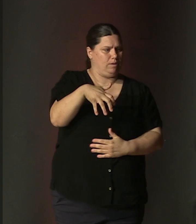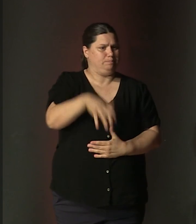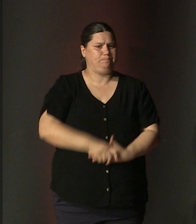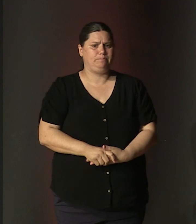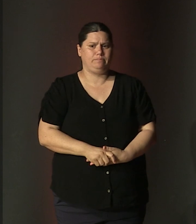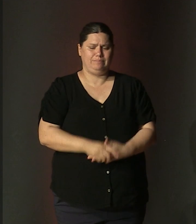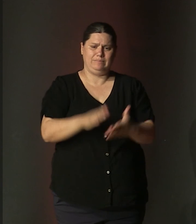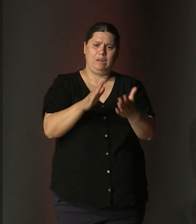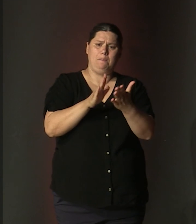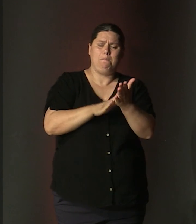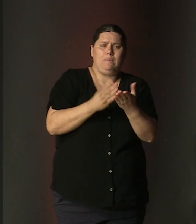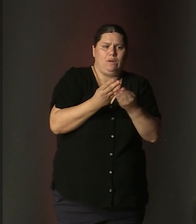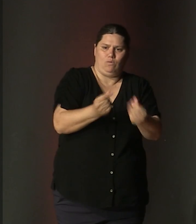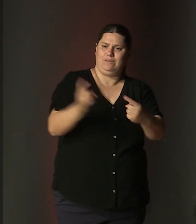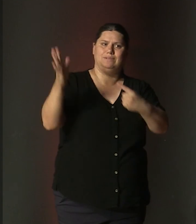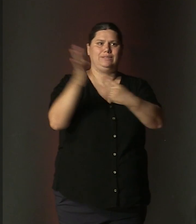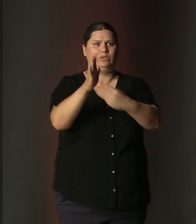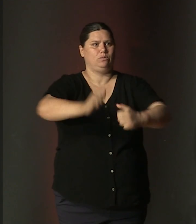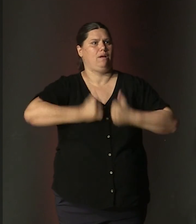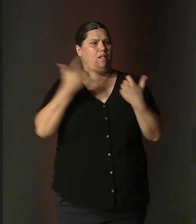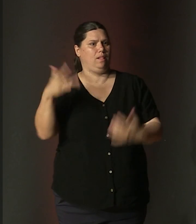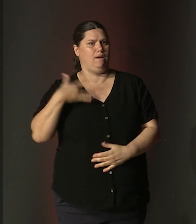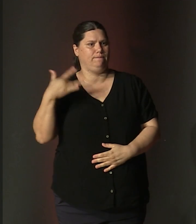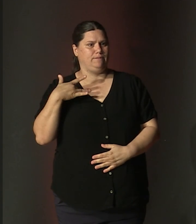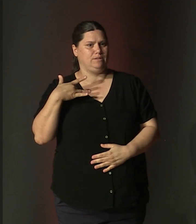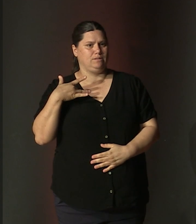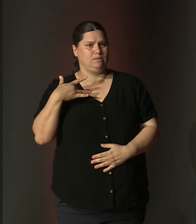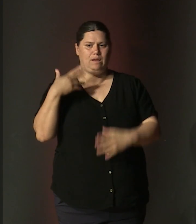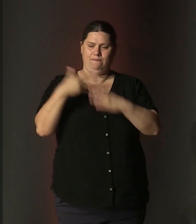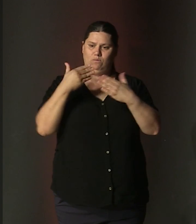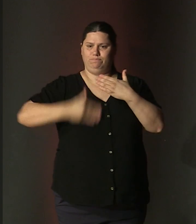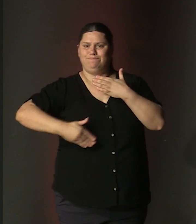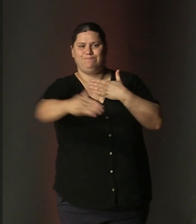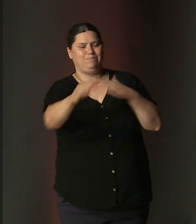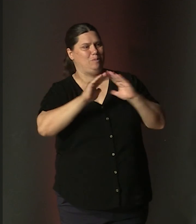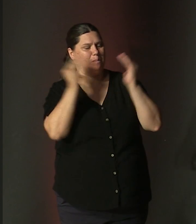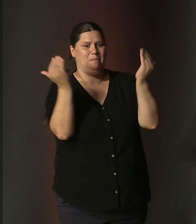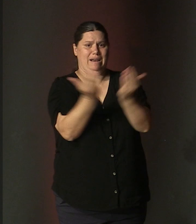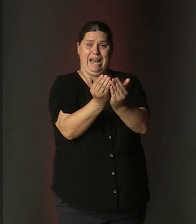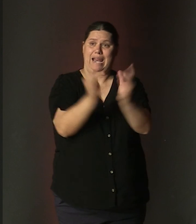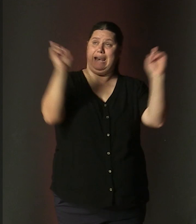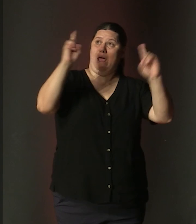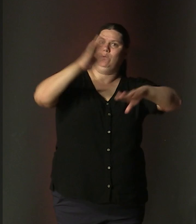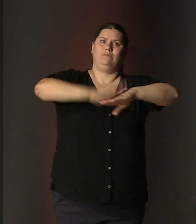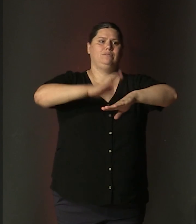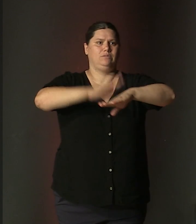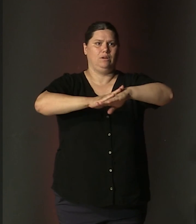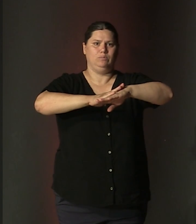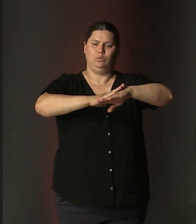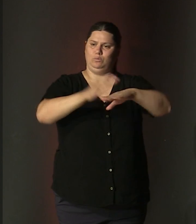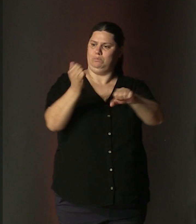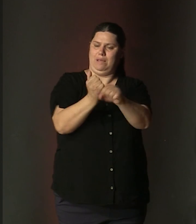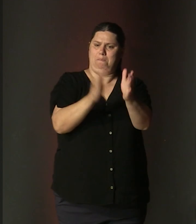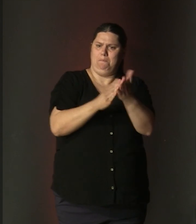Minerals are essential to our lives and to the fate of our planet, and it's now time for us to make